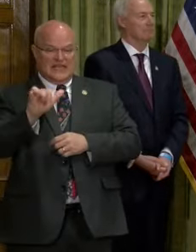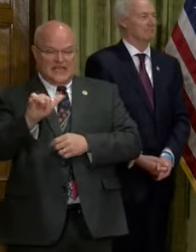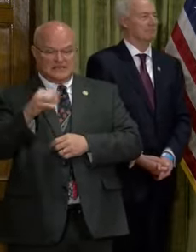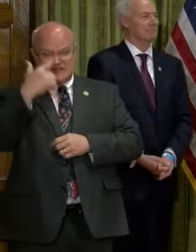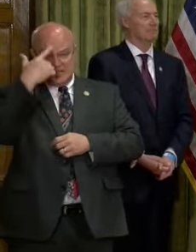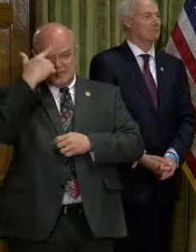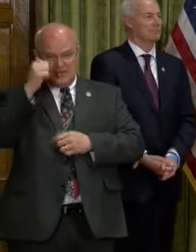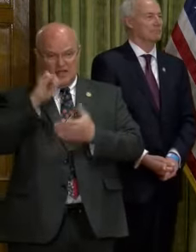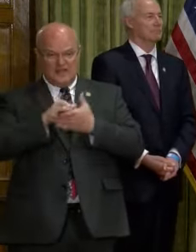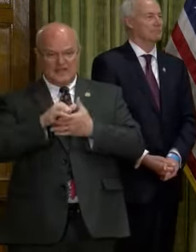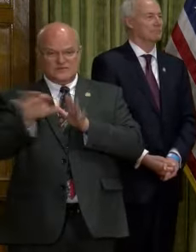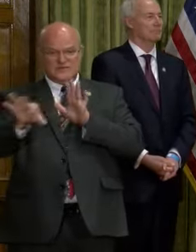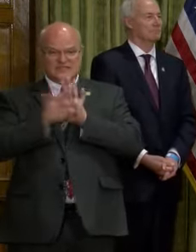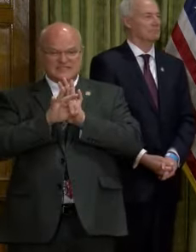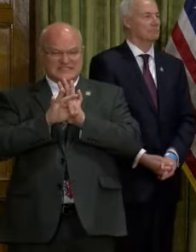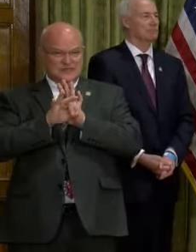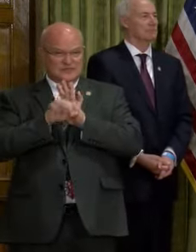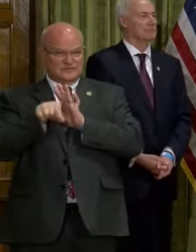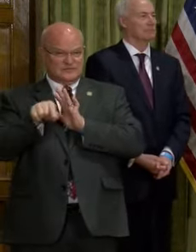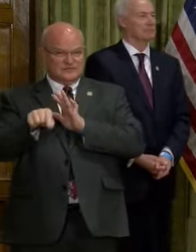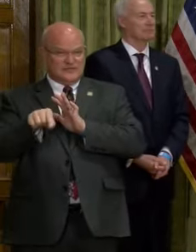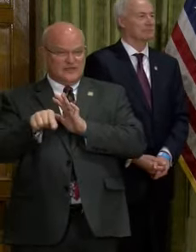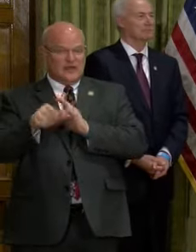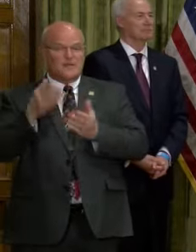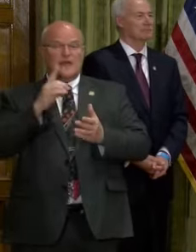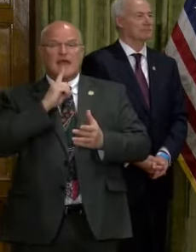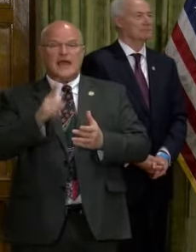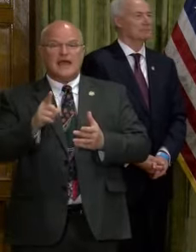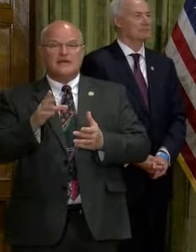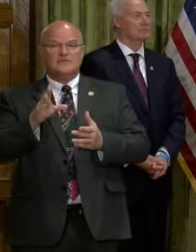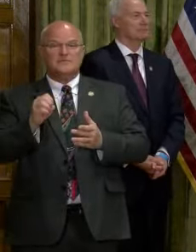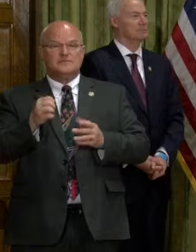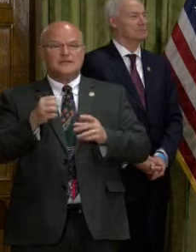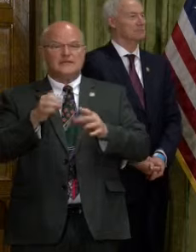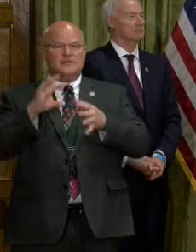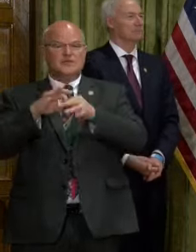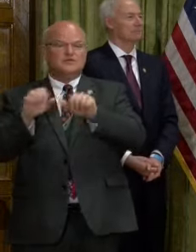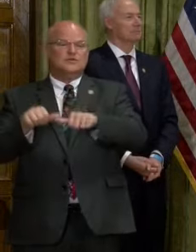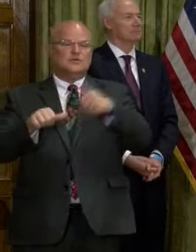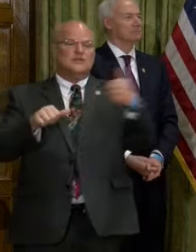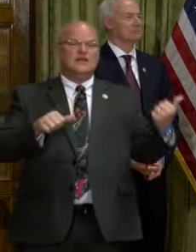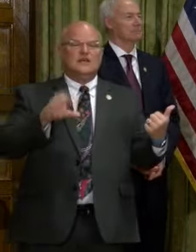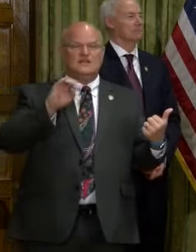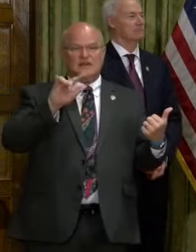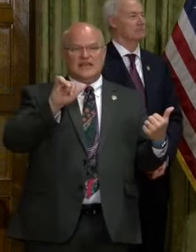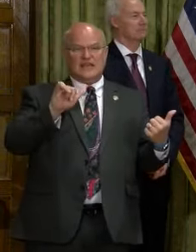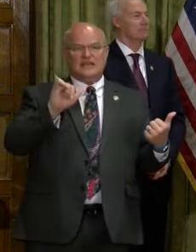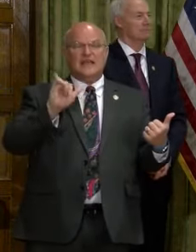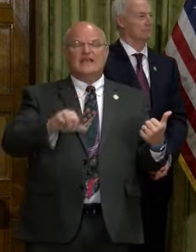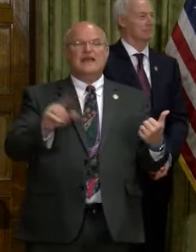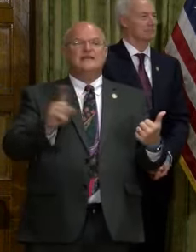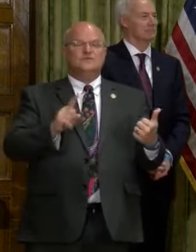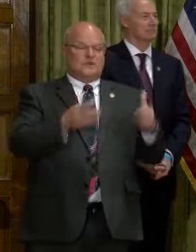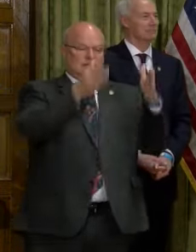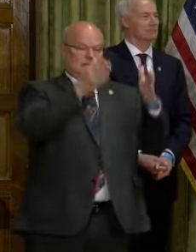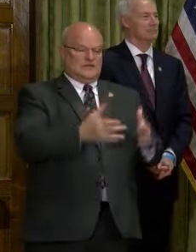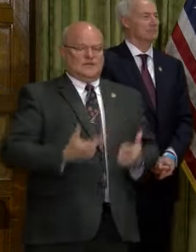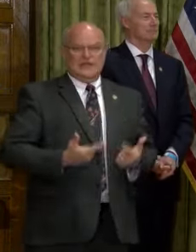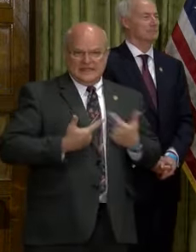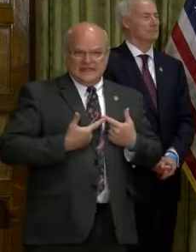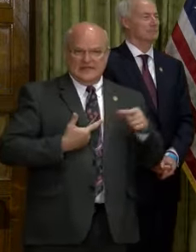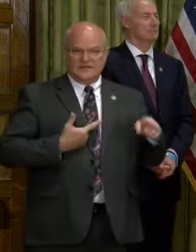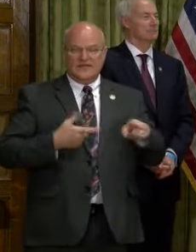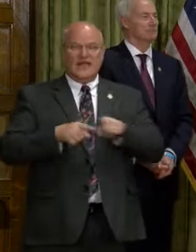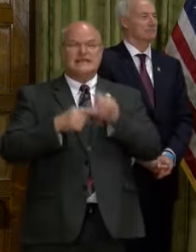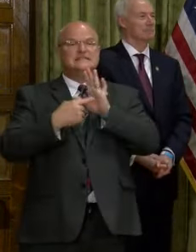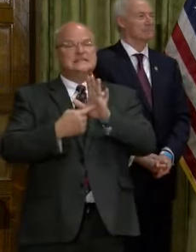where the sample was collected, may actually belong to another county because that's where the individual resided.